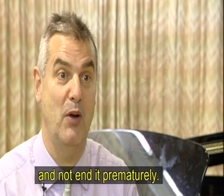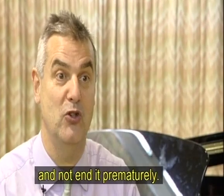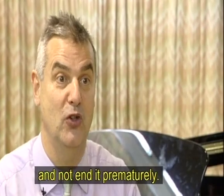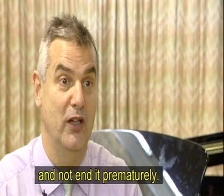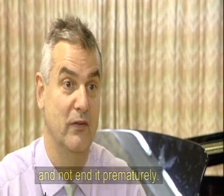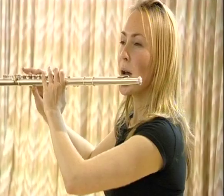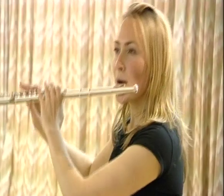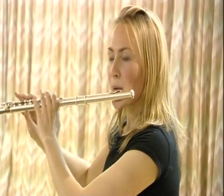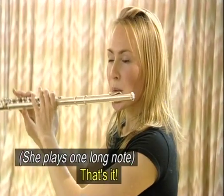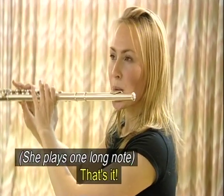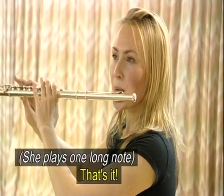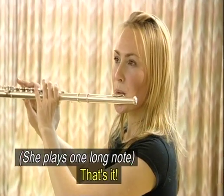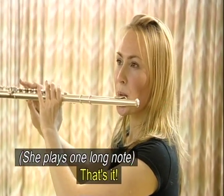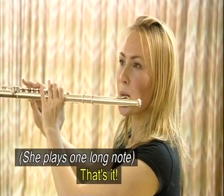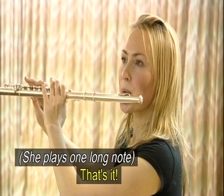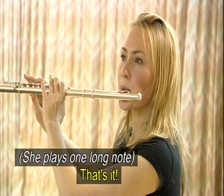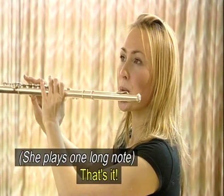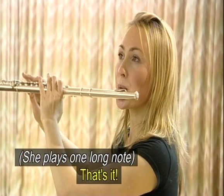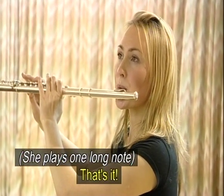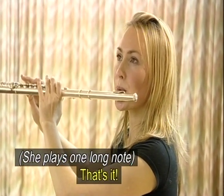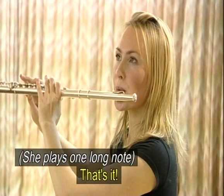end it prematurely.